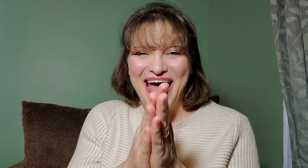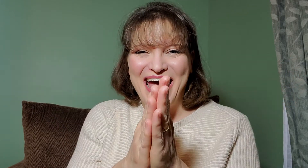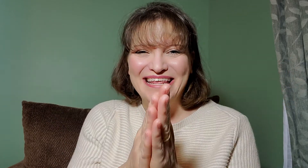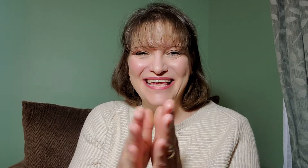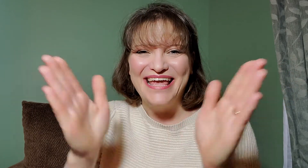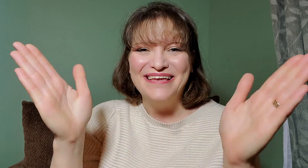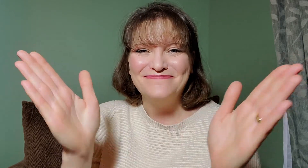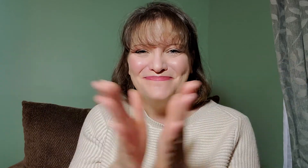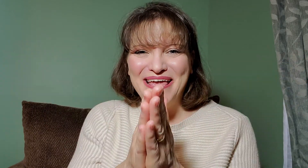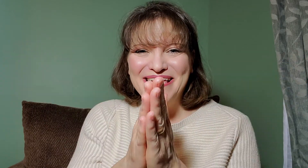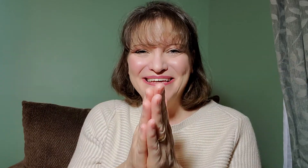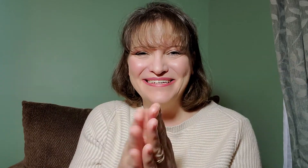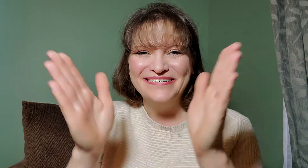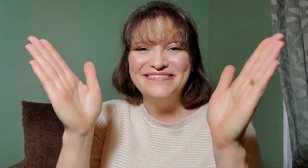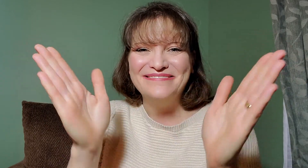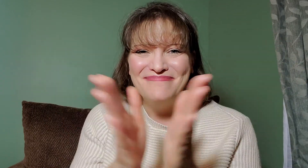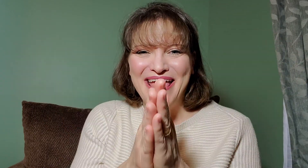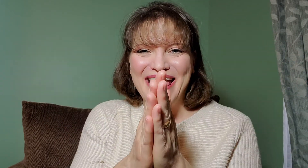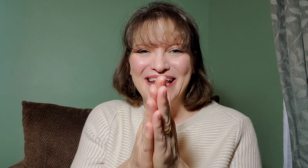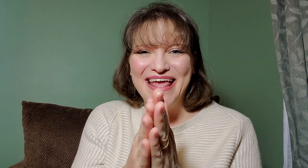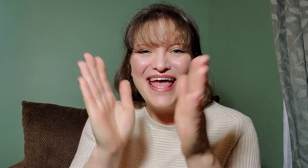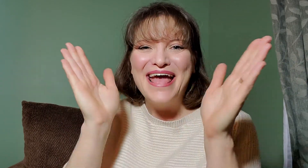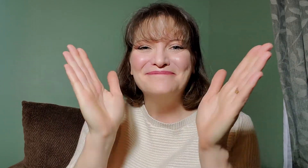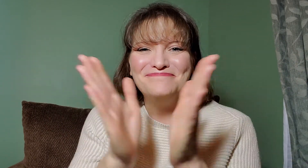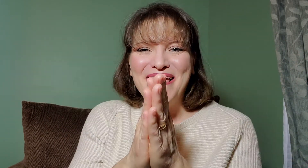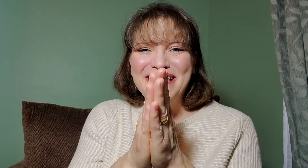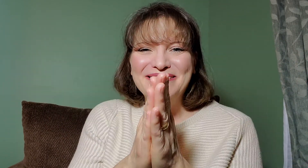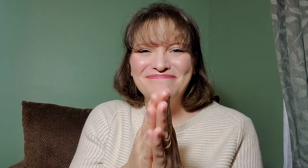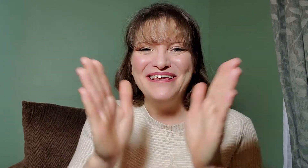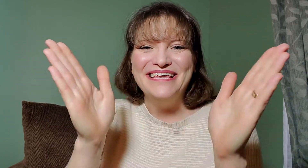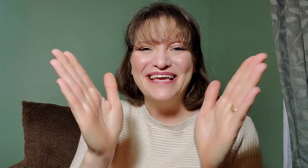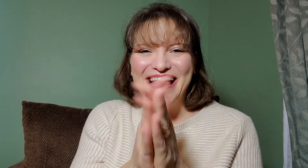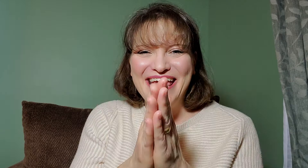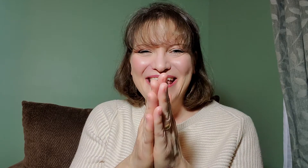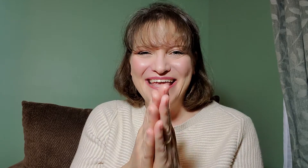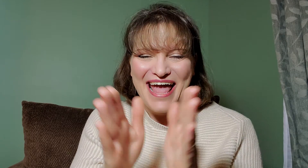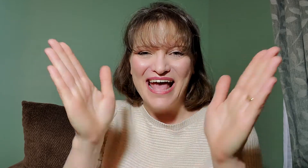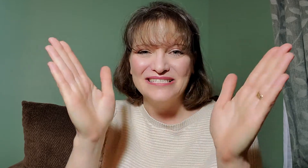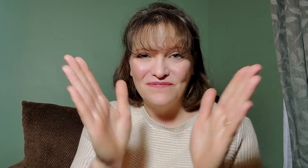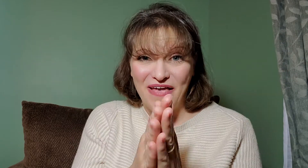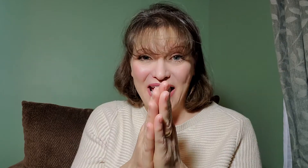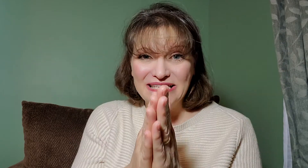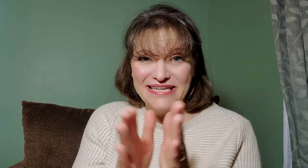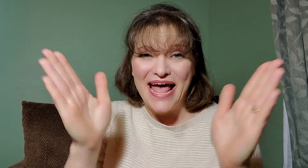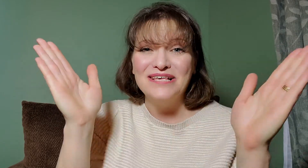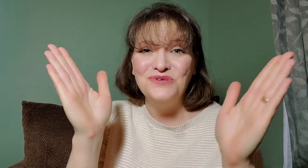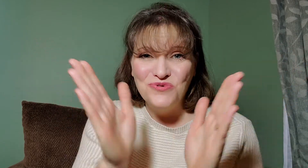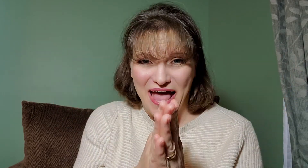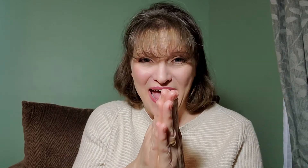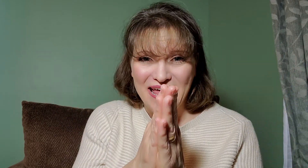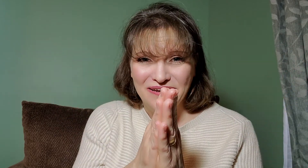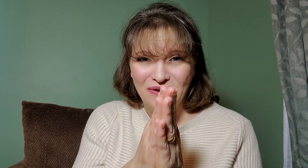Patty cake, baker's man. Bake me a cake as fast as you can.